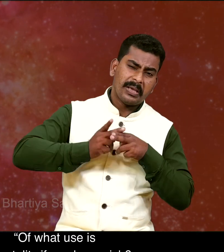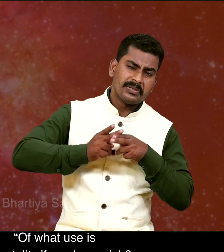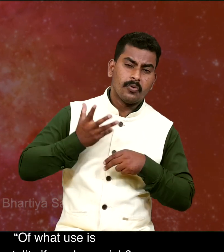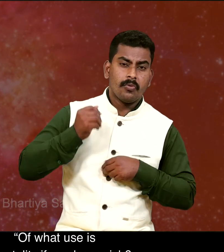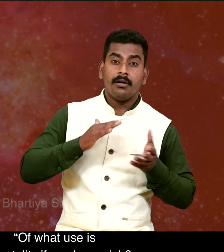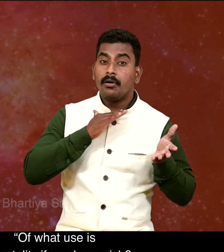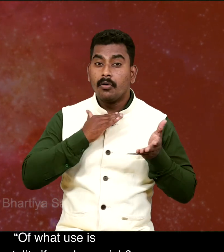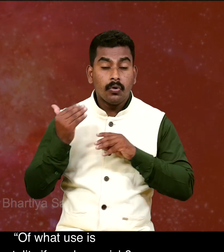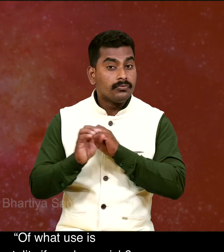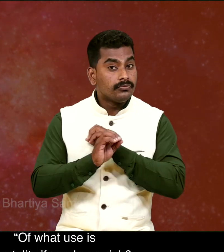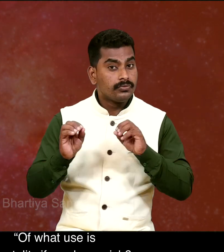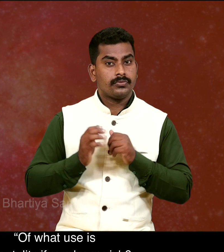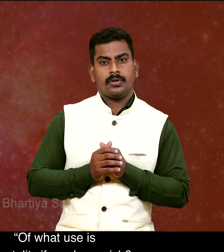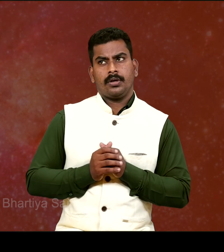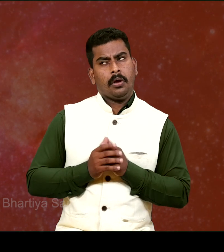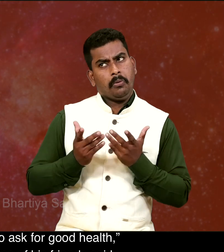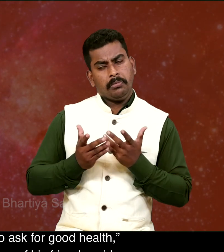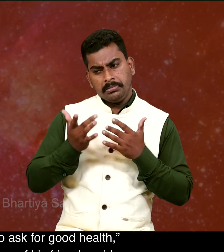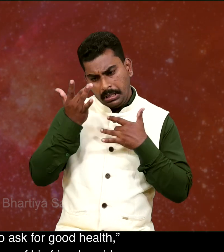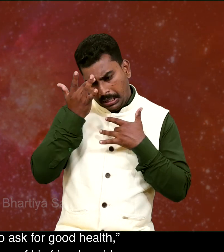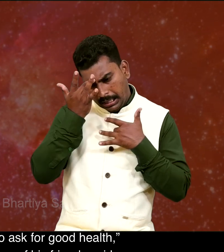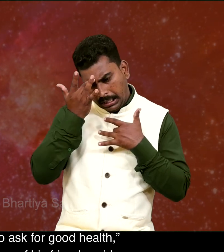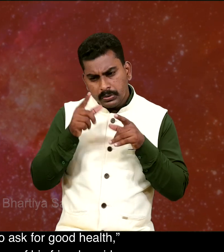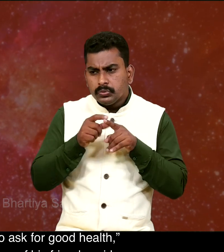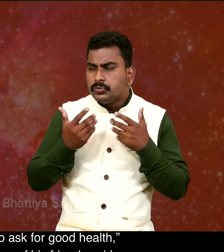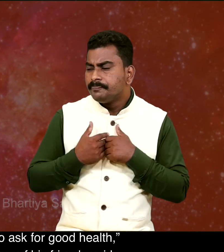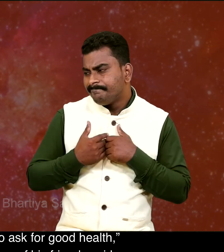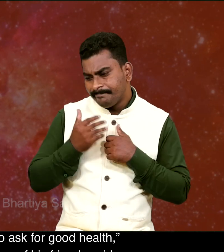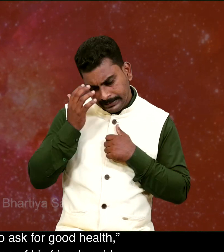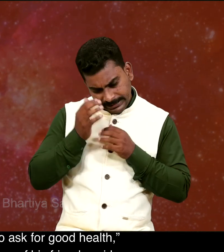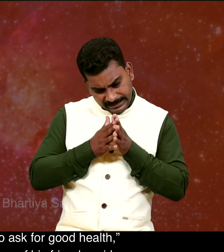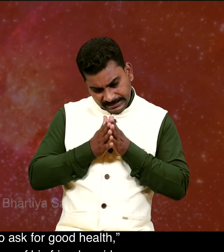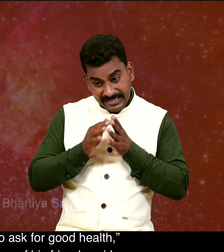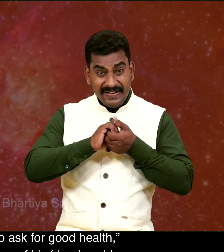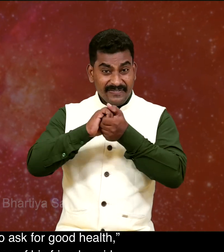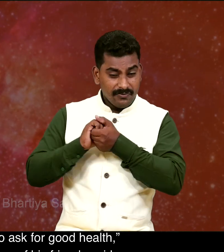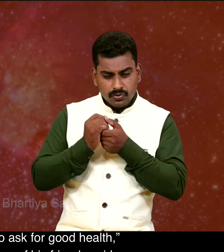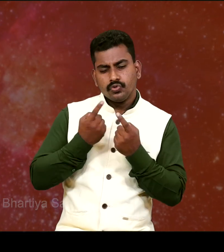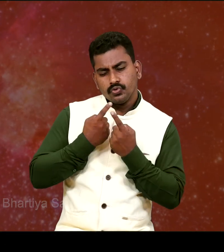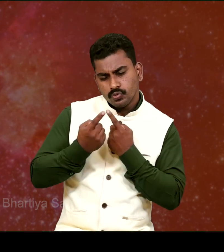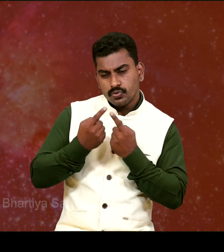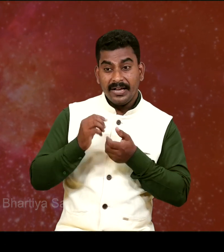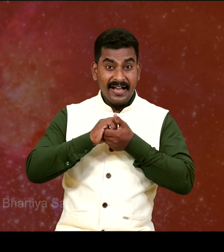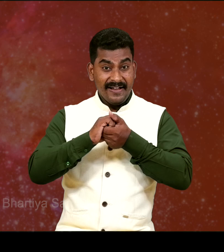keep sick? So ask for good health," one of his friends said. The second friend